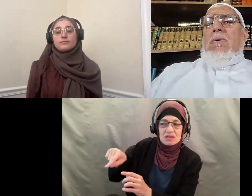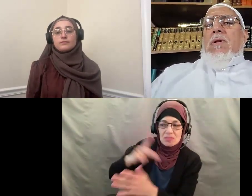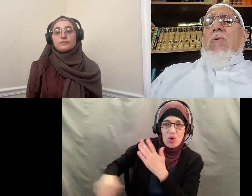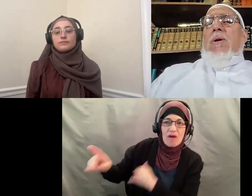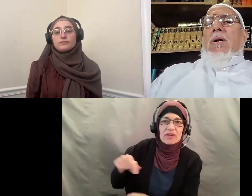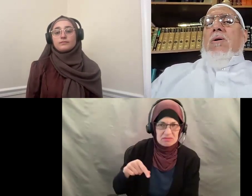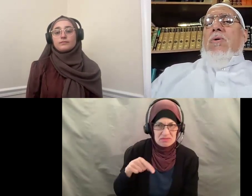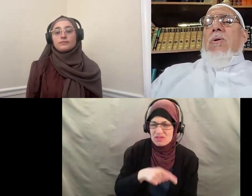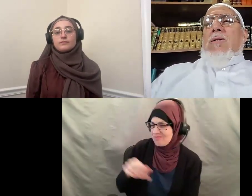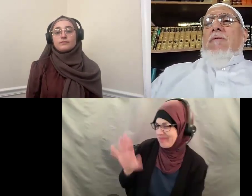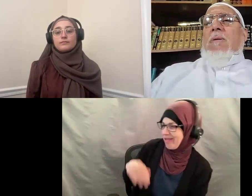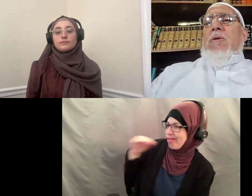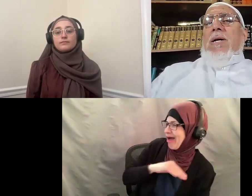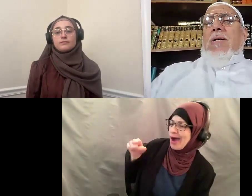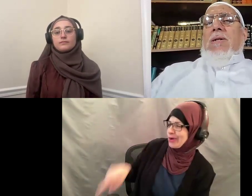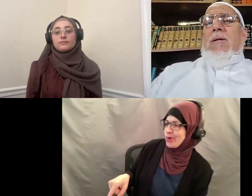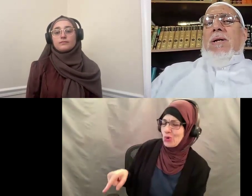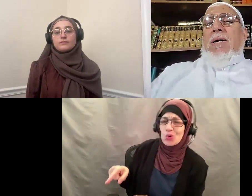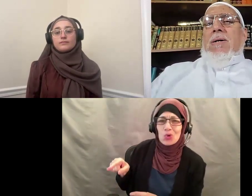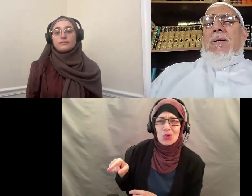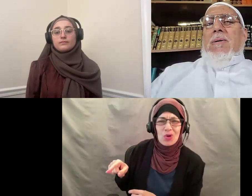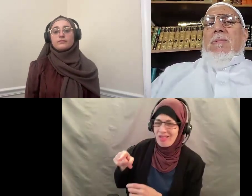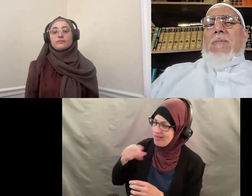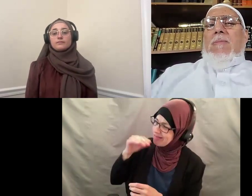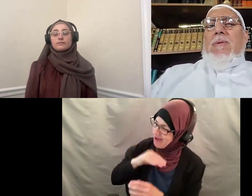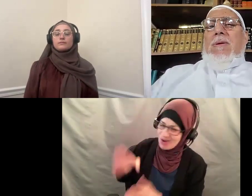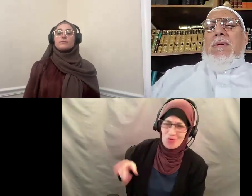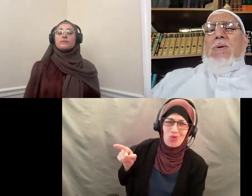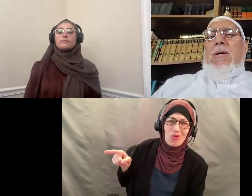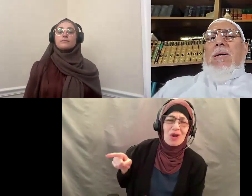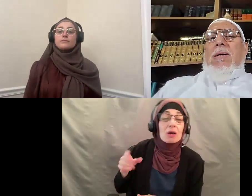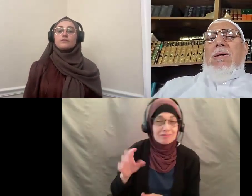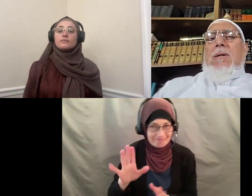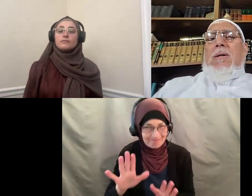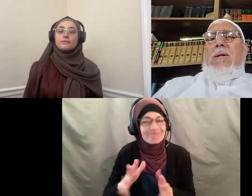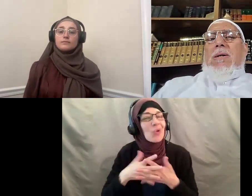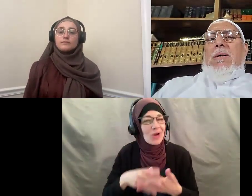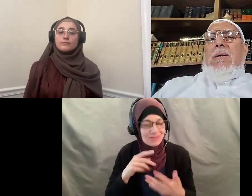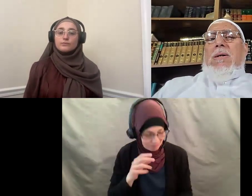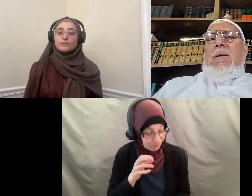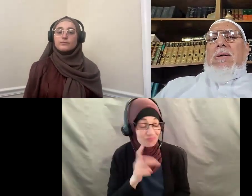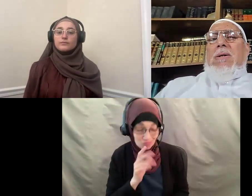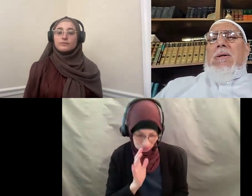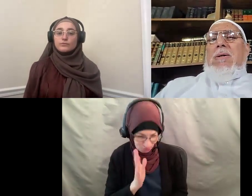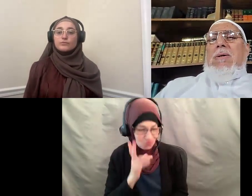tomorrow they will know who is a fabricating liar. Okay?